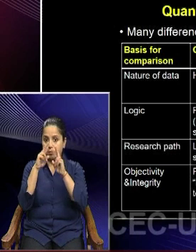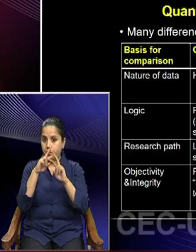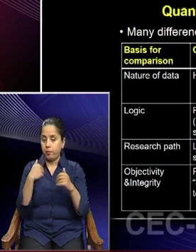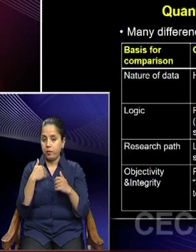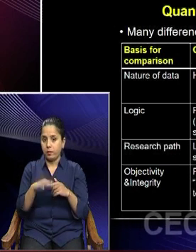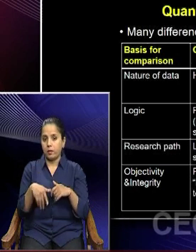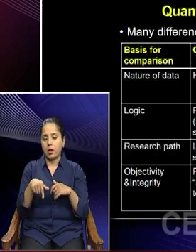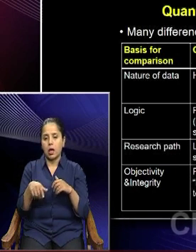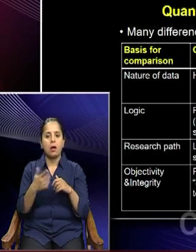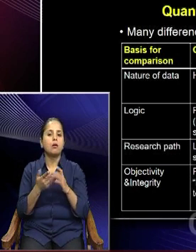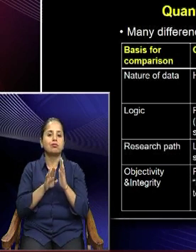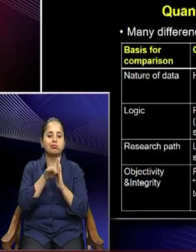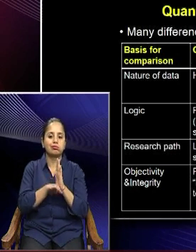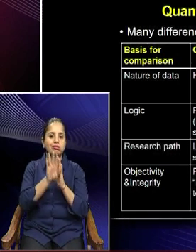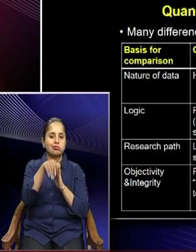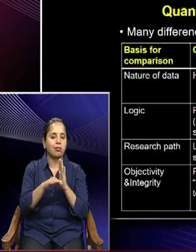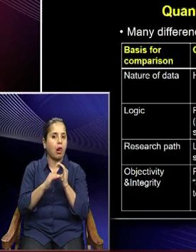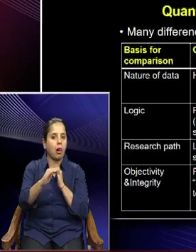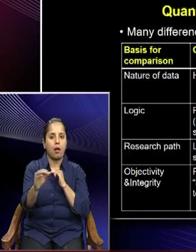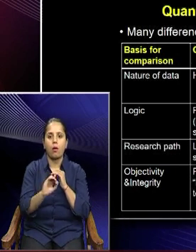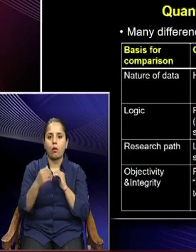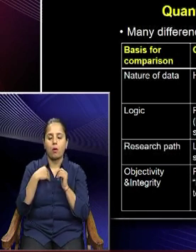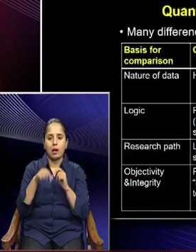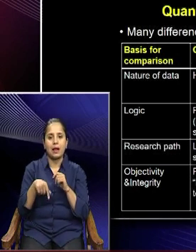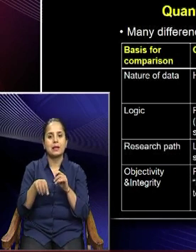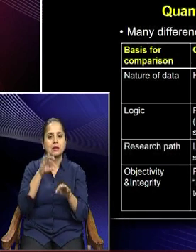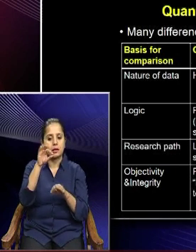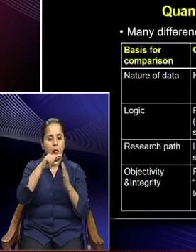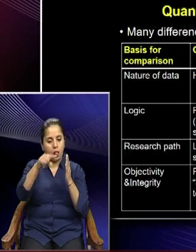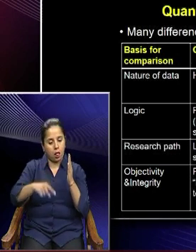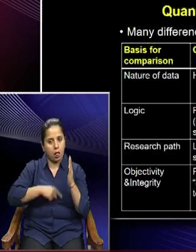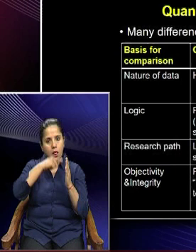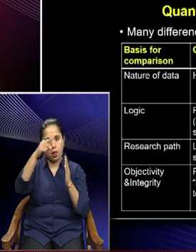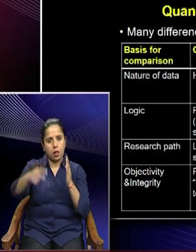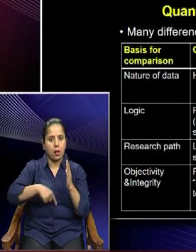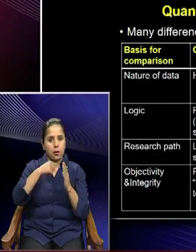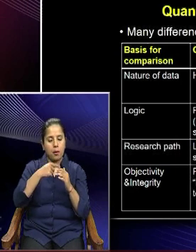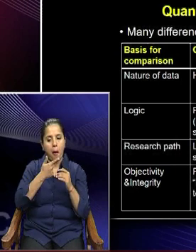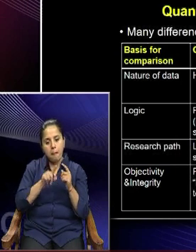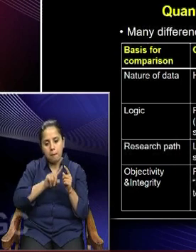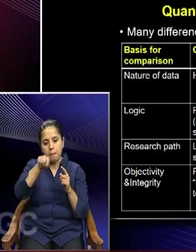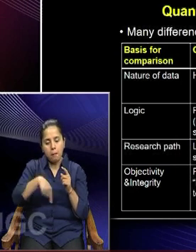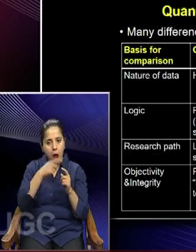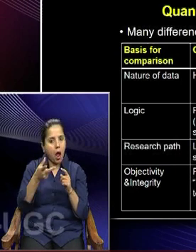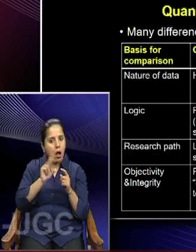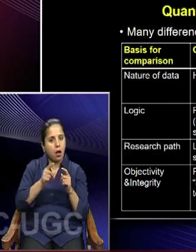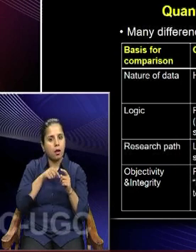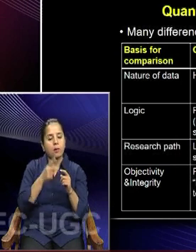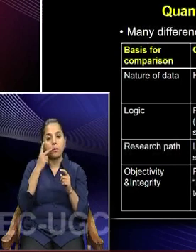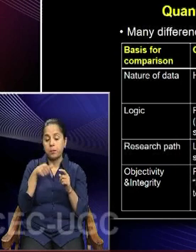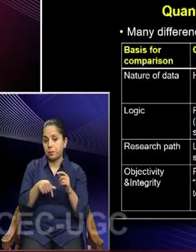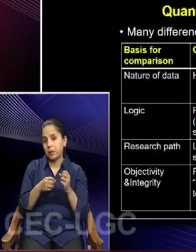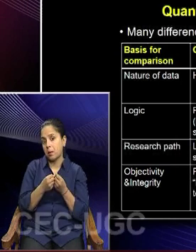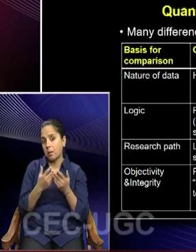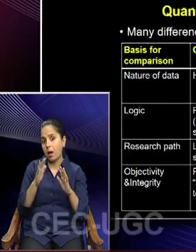a non-linear path. Rather, you can say that we have cyclical path, like back and forth. So, there is lot of movement in